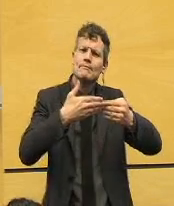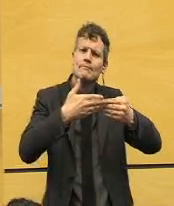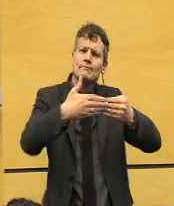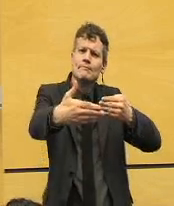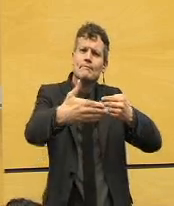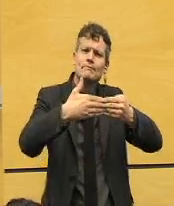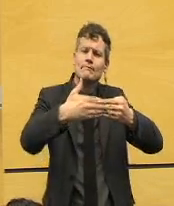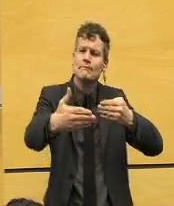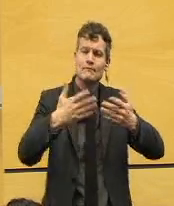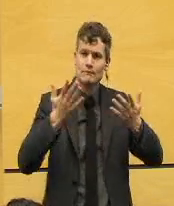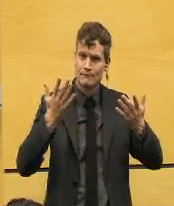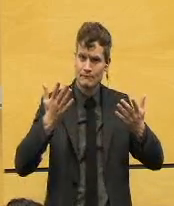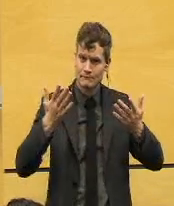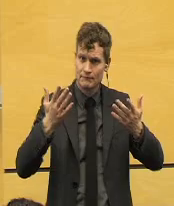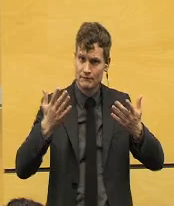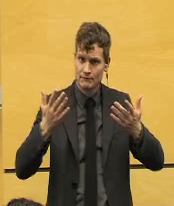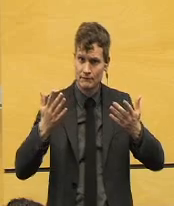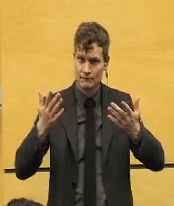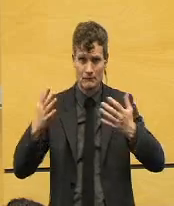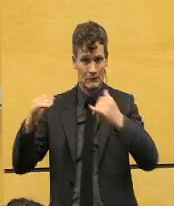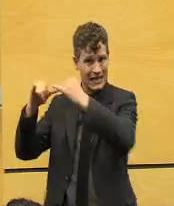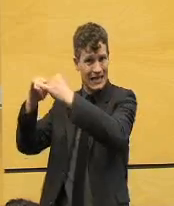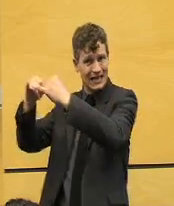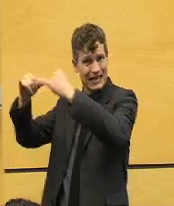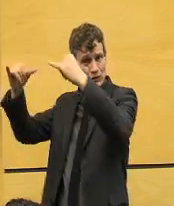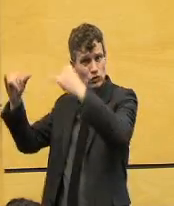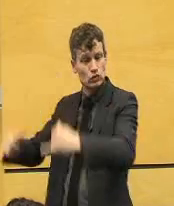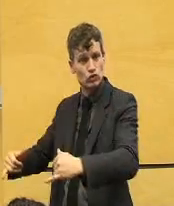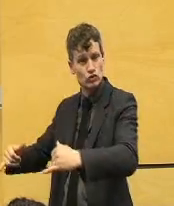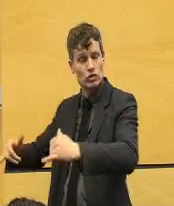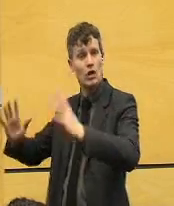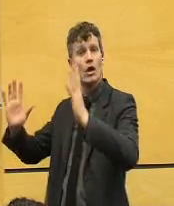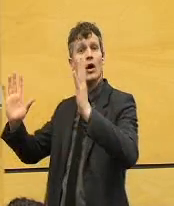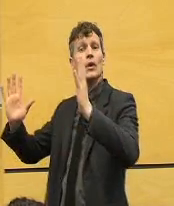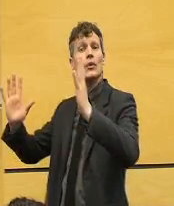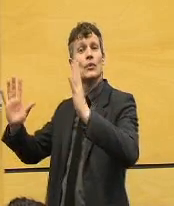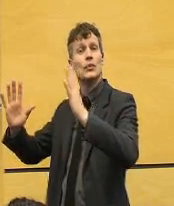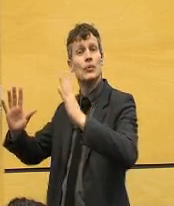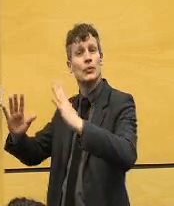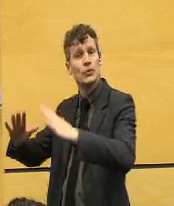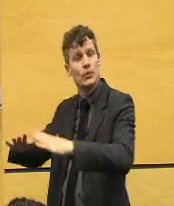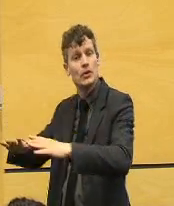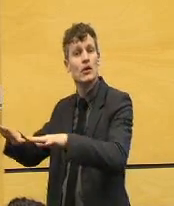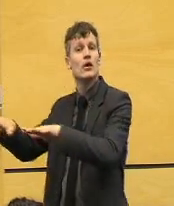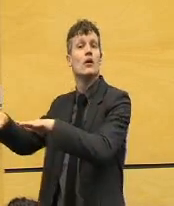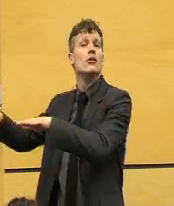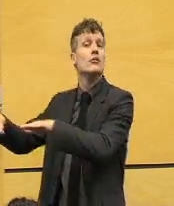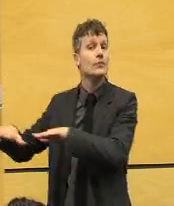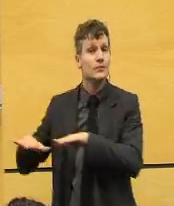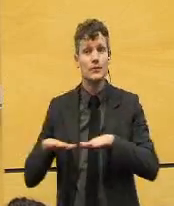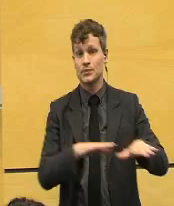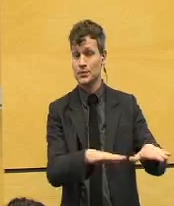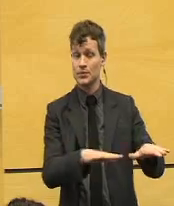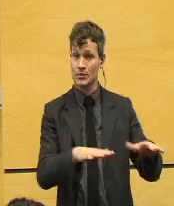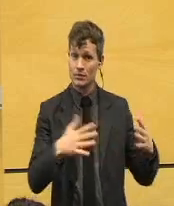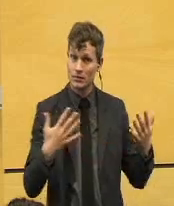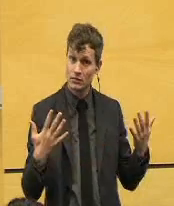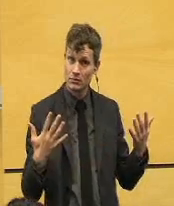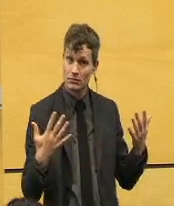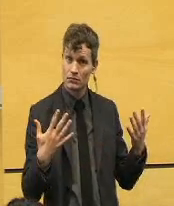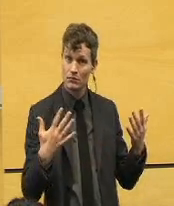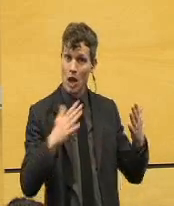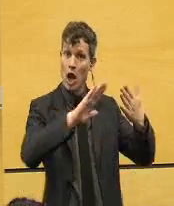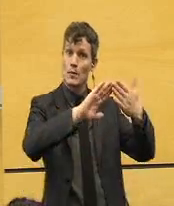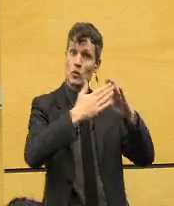the model related to institutionalization from a